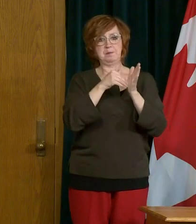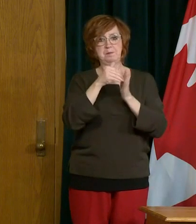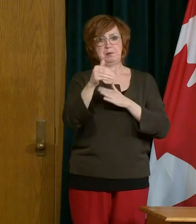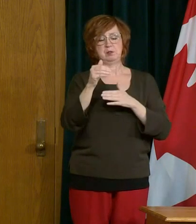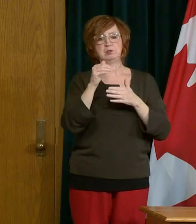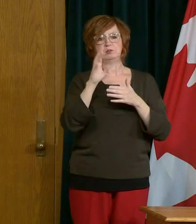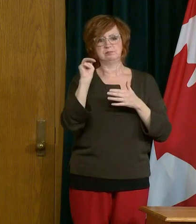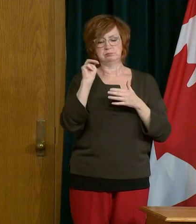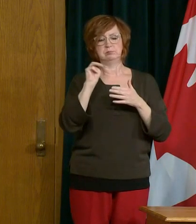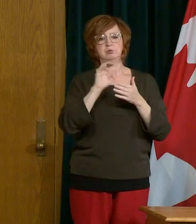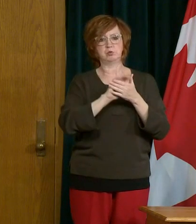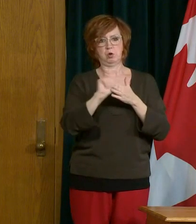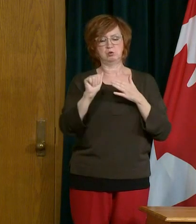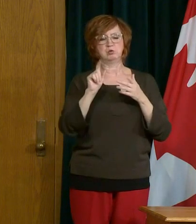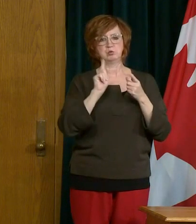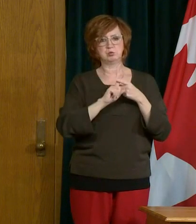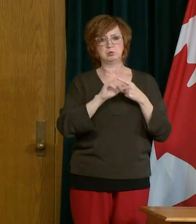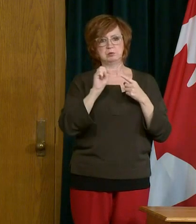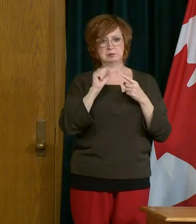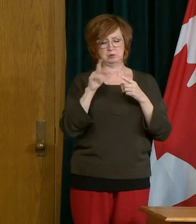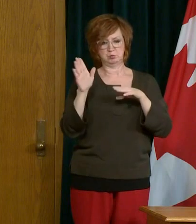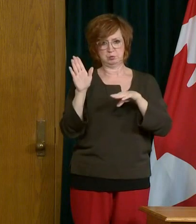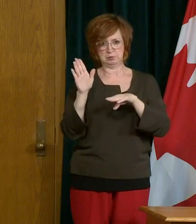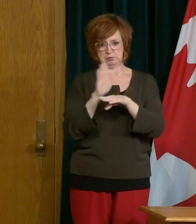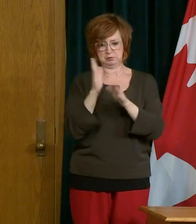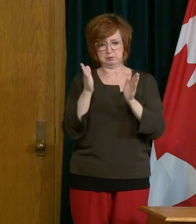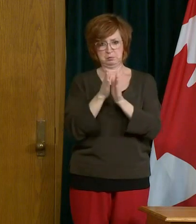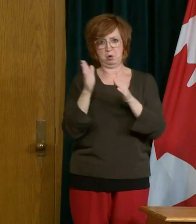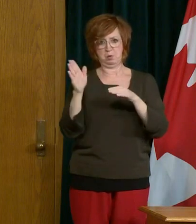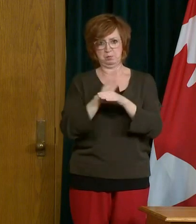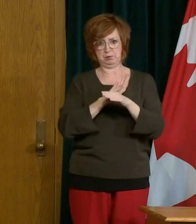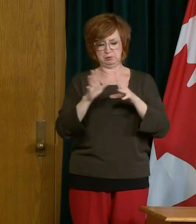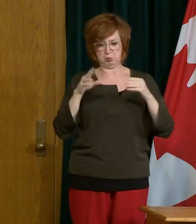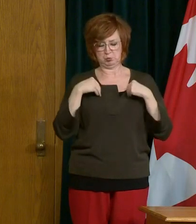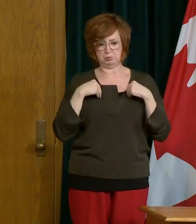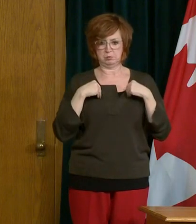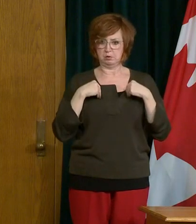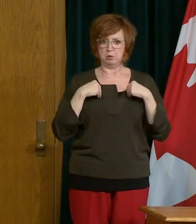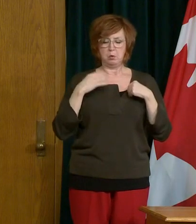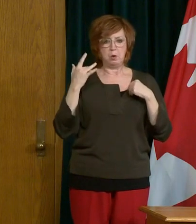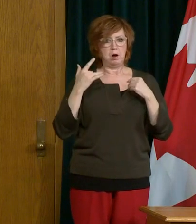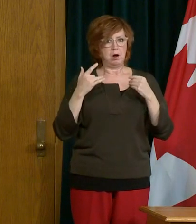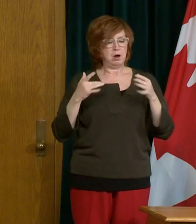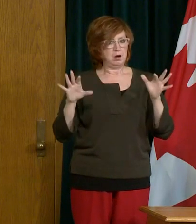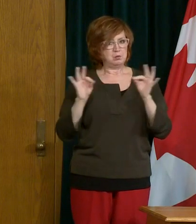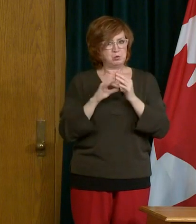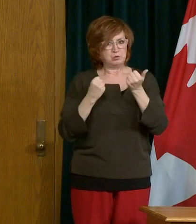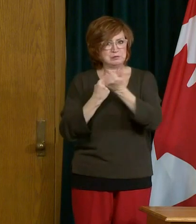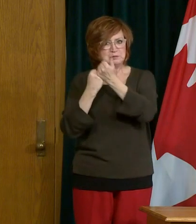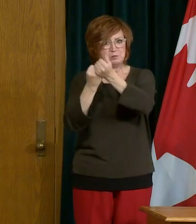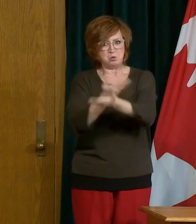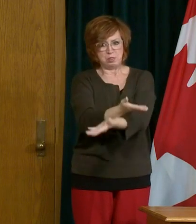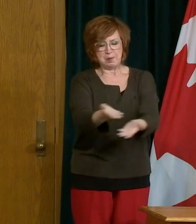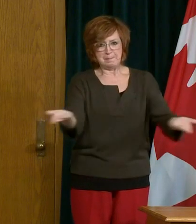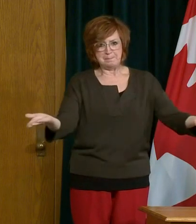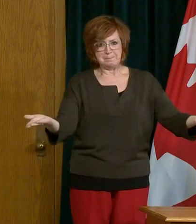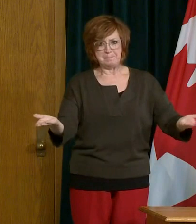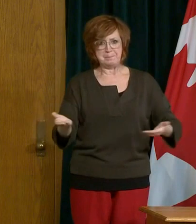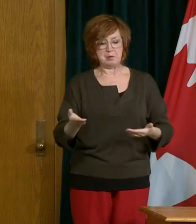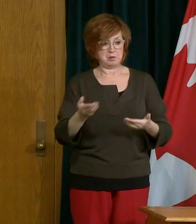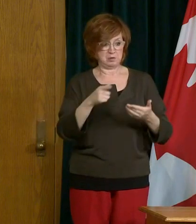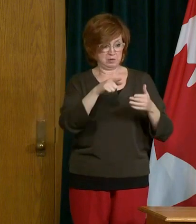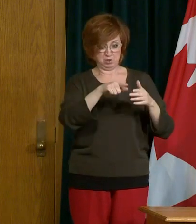businesses. We want to support those small businesses so that everyone has a job to come back to when they are able to